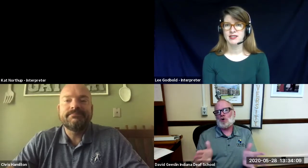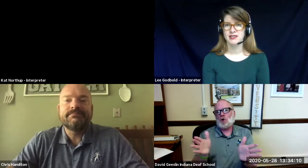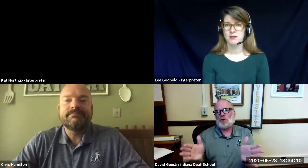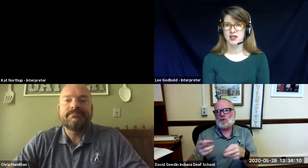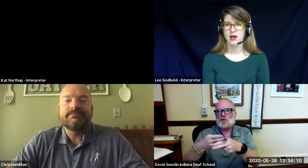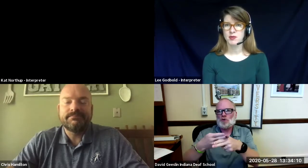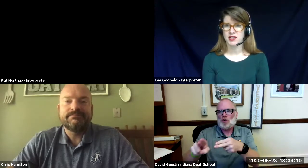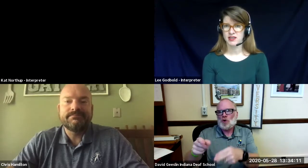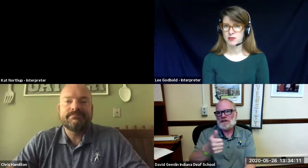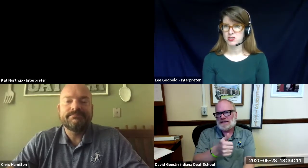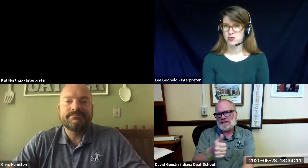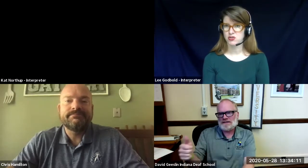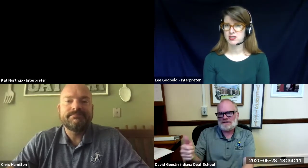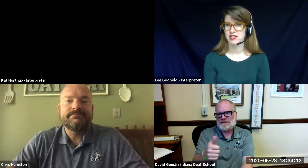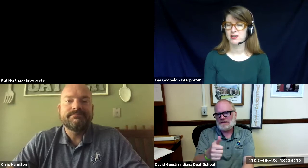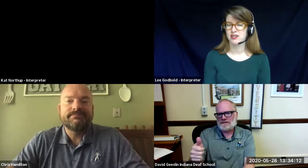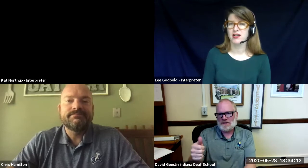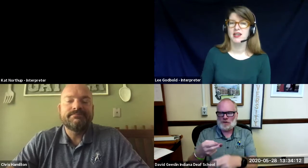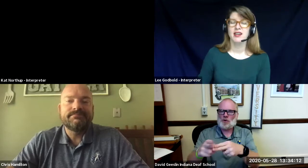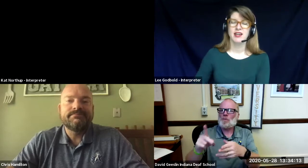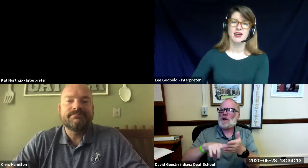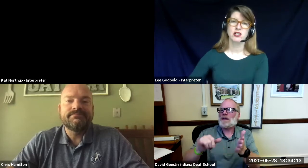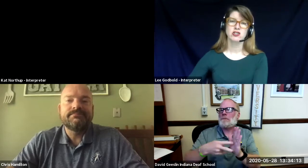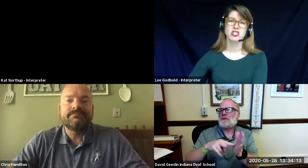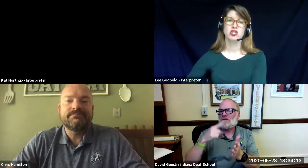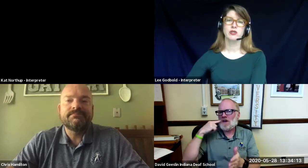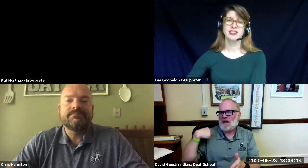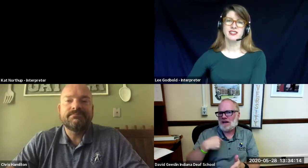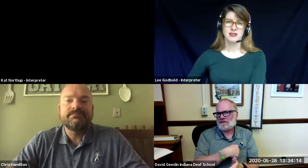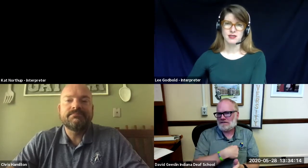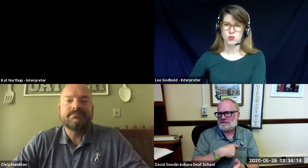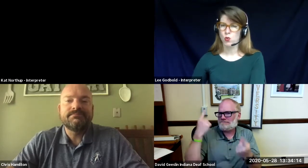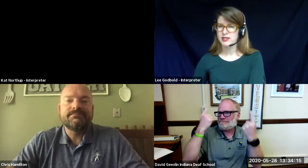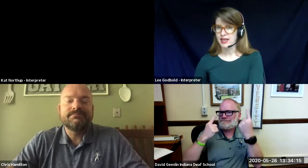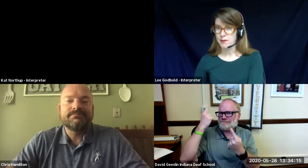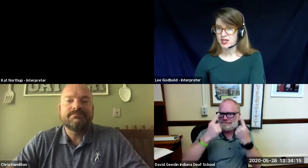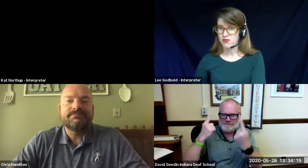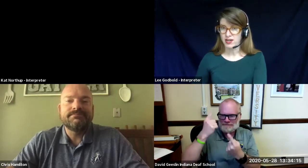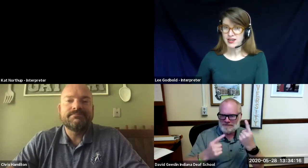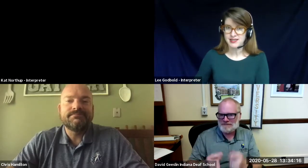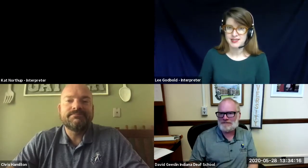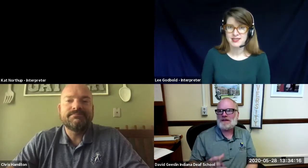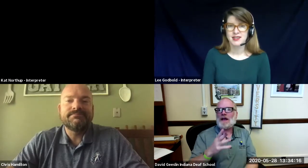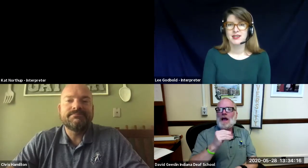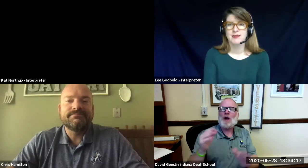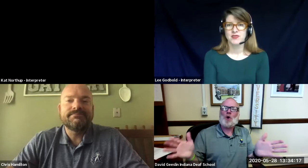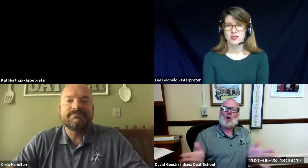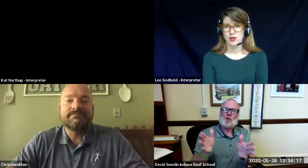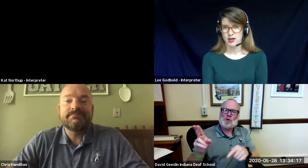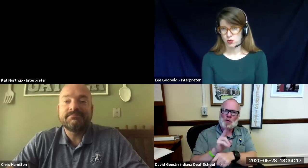has made a comment about that, but it's so interesting. They're encouraging short distances. Well, what does that mean for us? That's what I'm